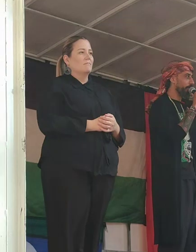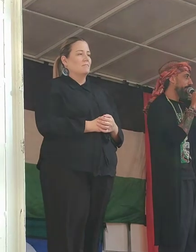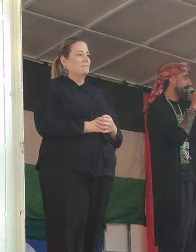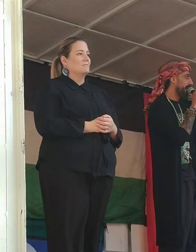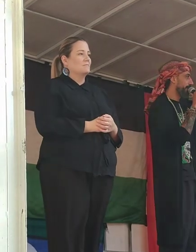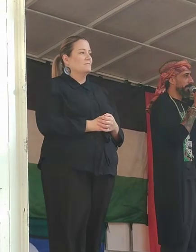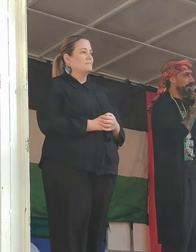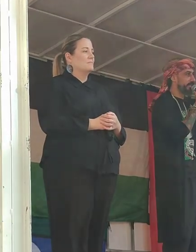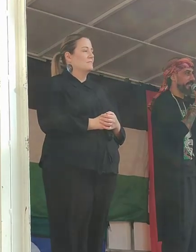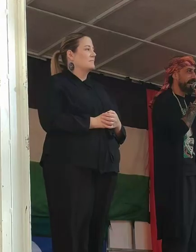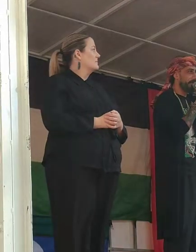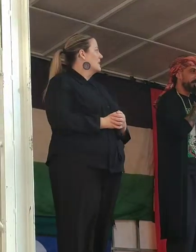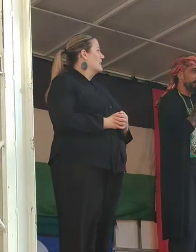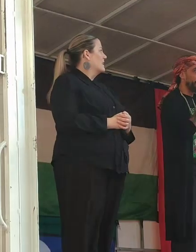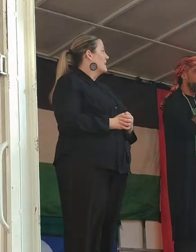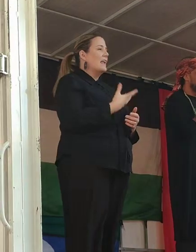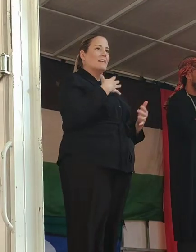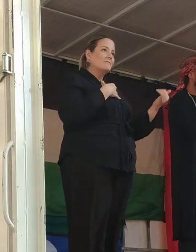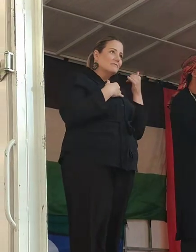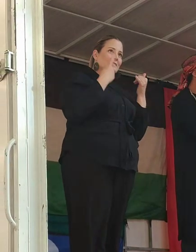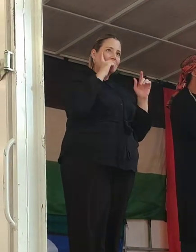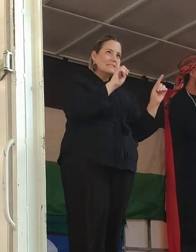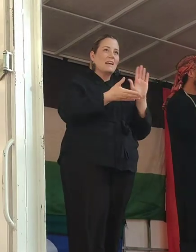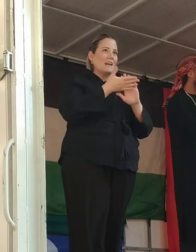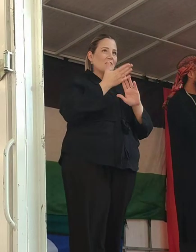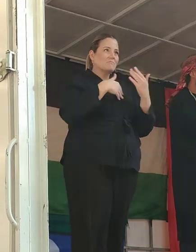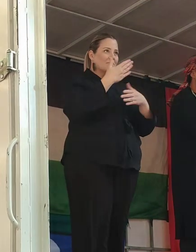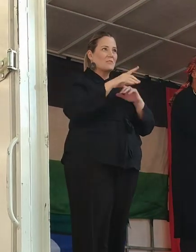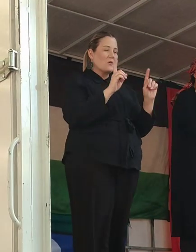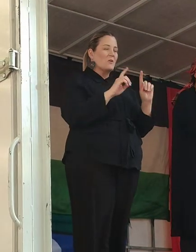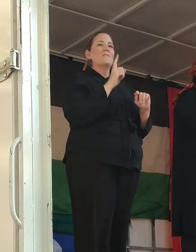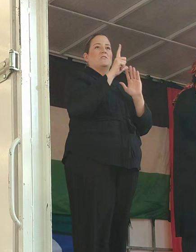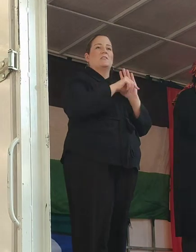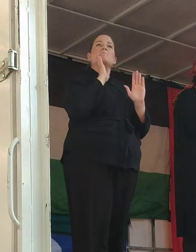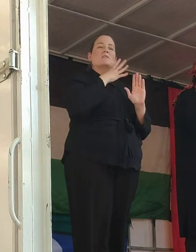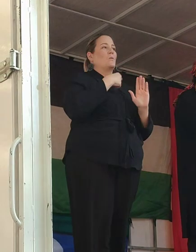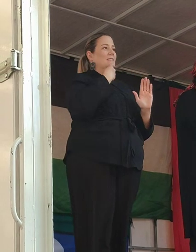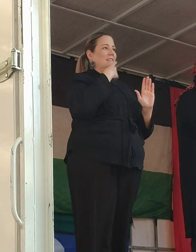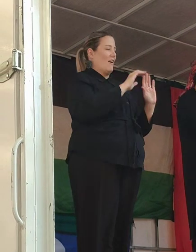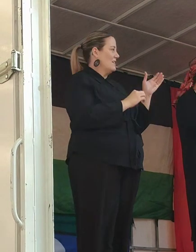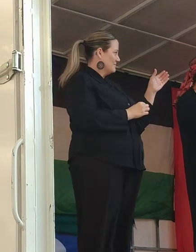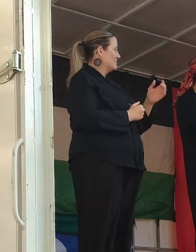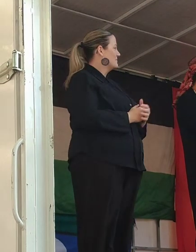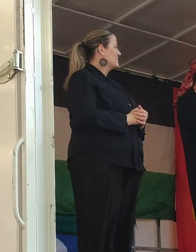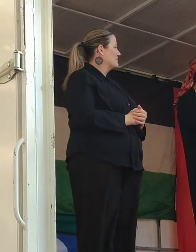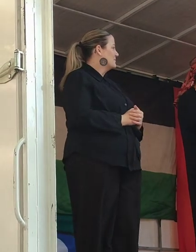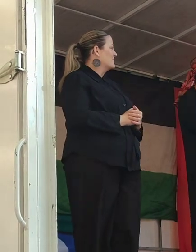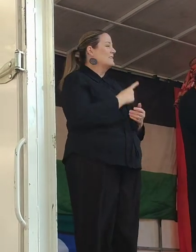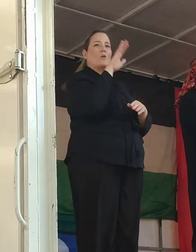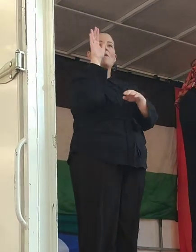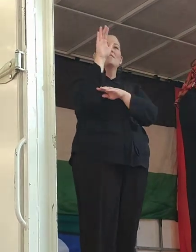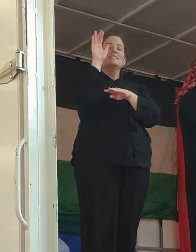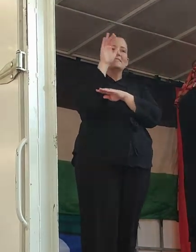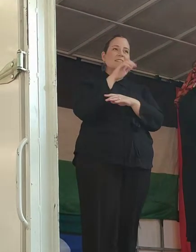would be FaceTiming me just to see how things are going and just put the energy there. And today he just wants to say hi from overseas.